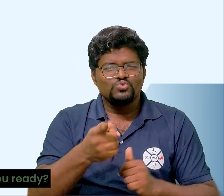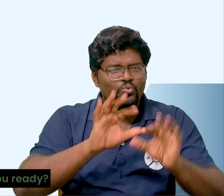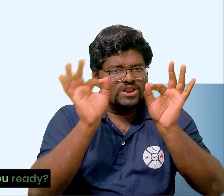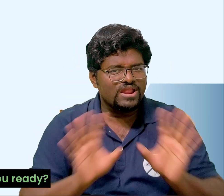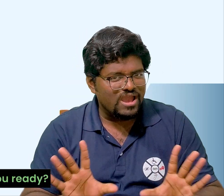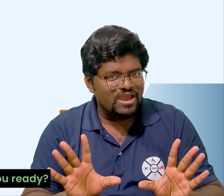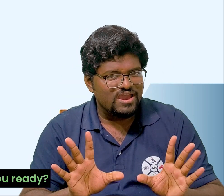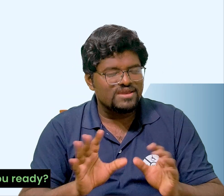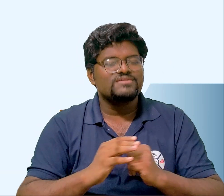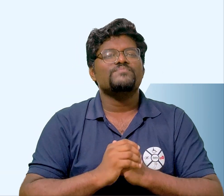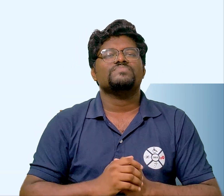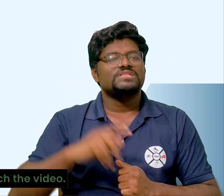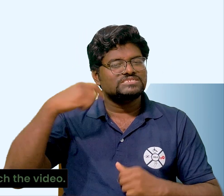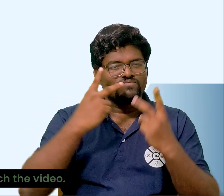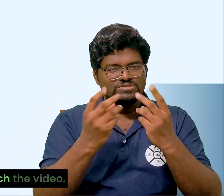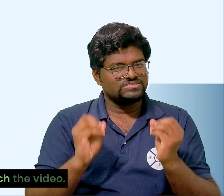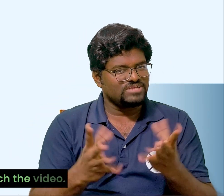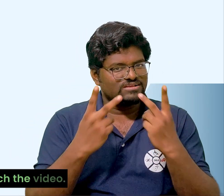Are you ready? Let's watch the video.